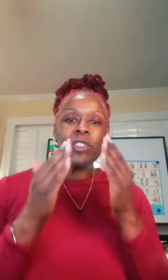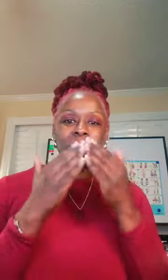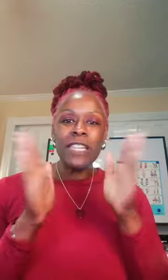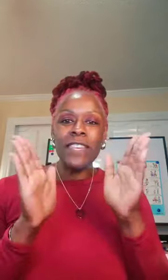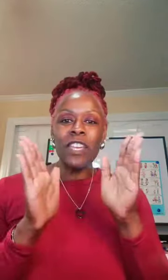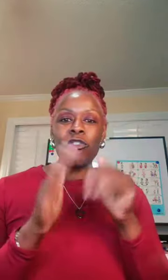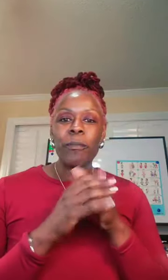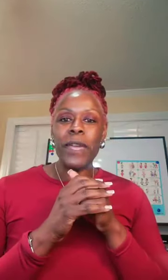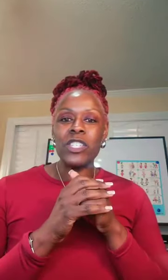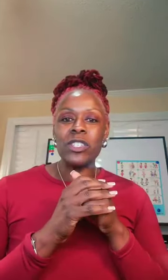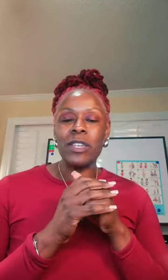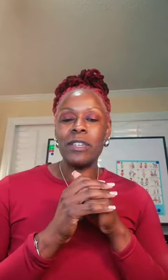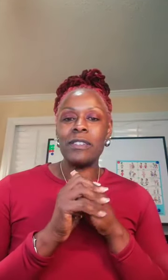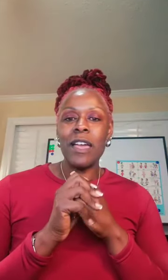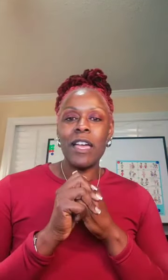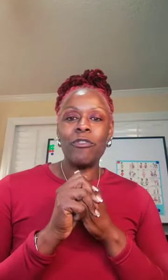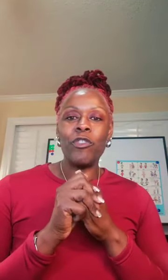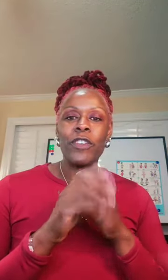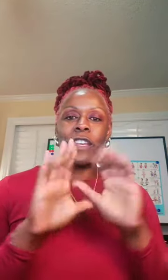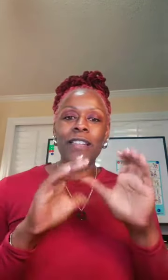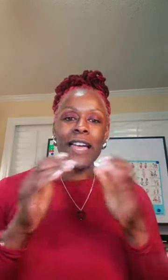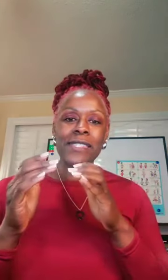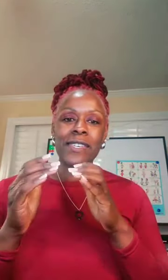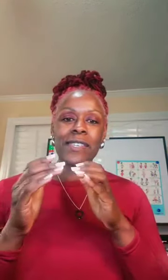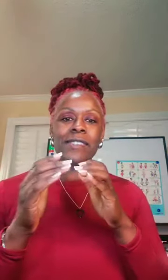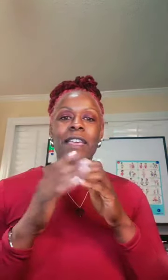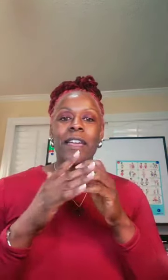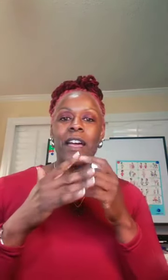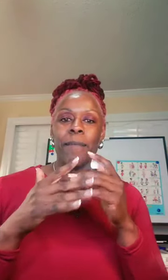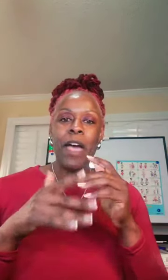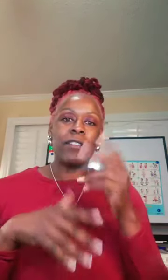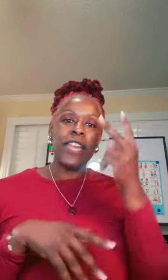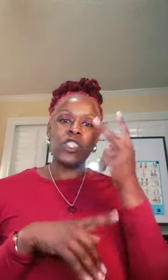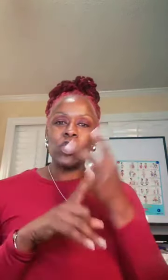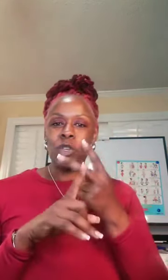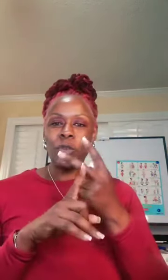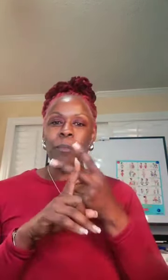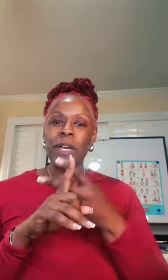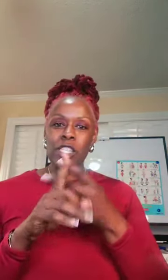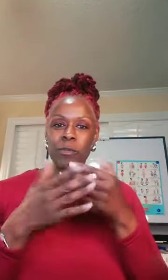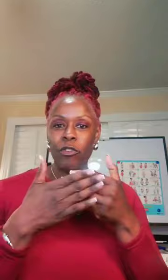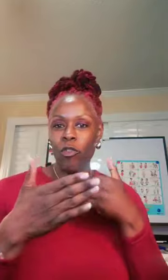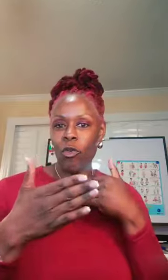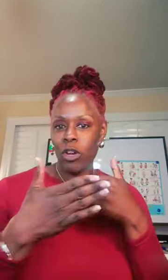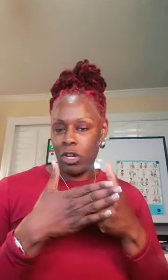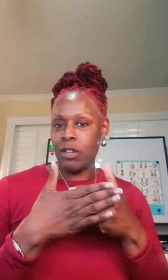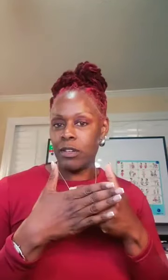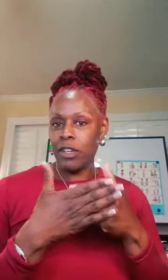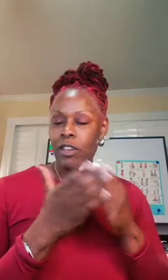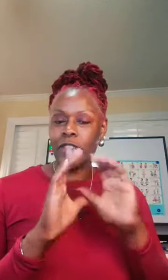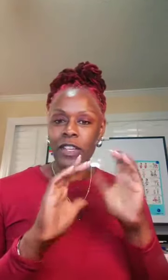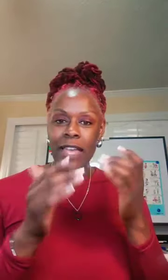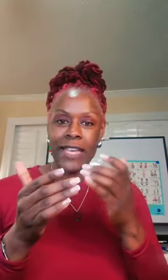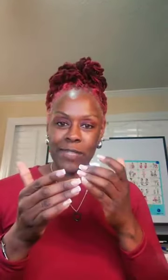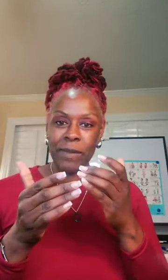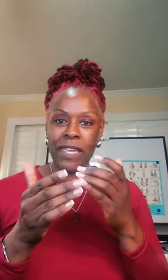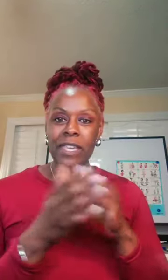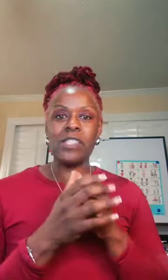Generally, the information for the classes come out like 2 months before, the class begins.